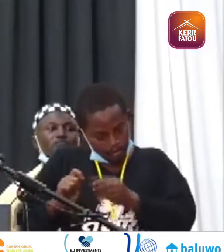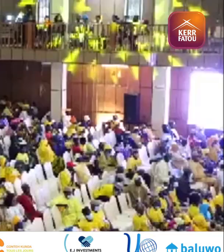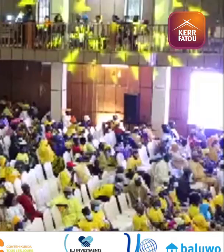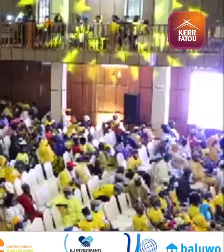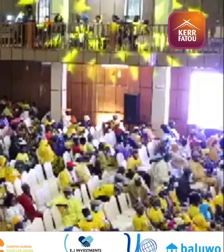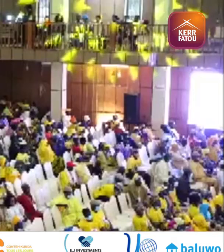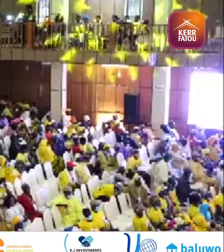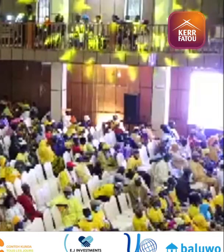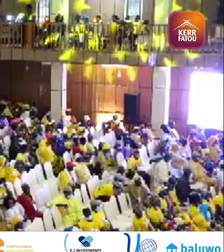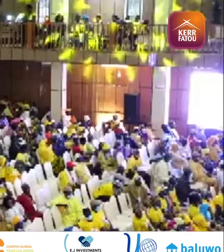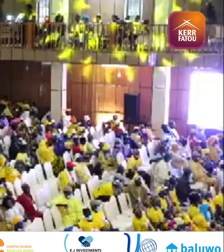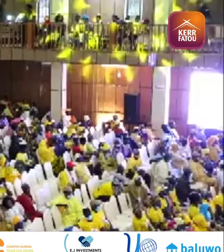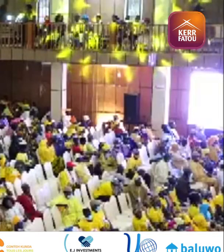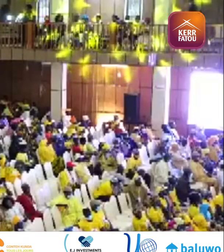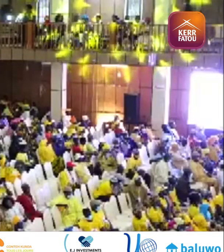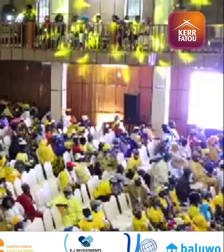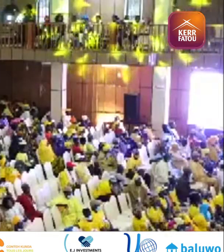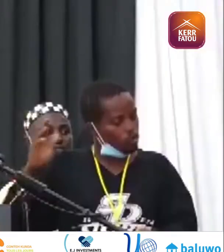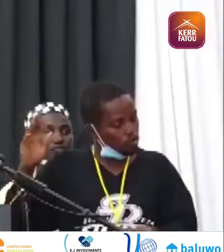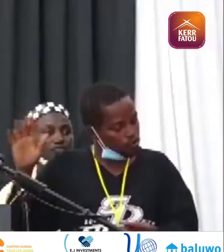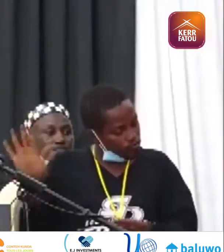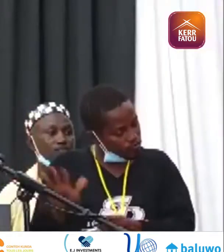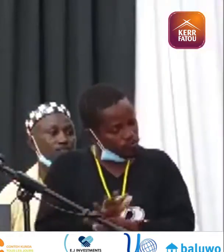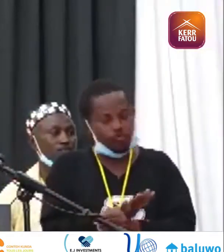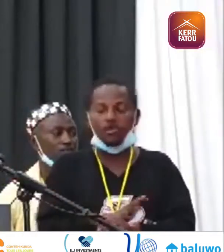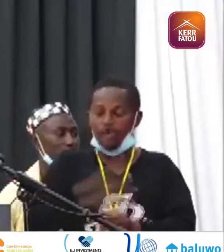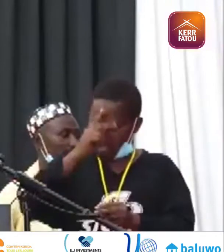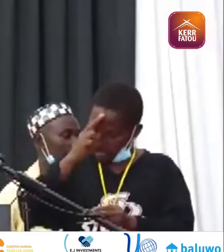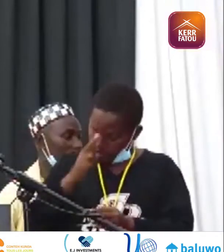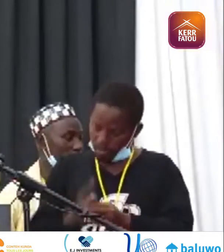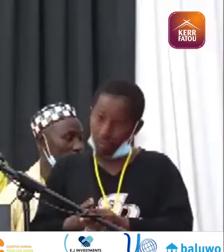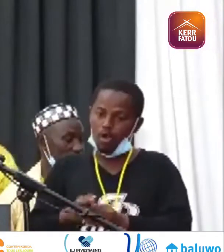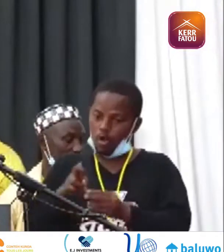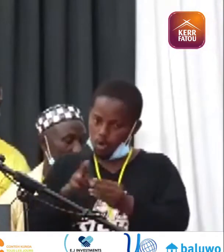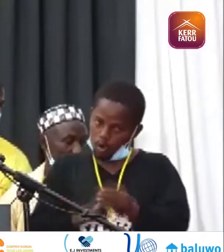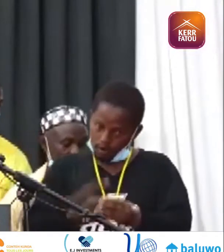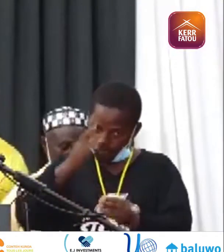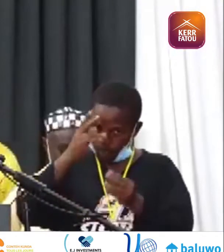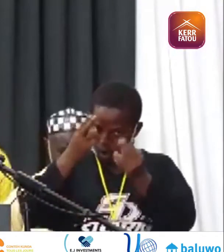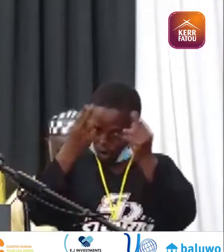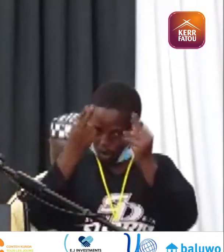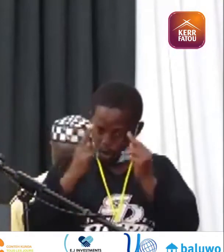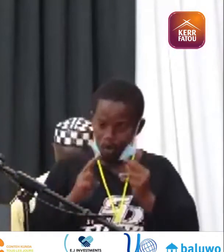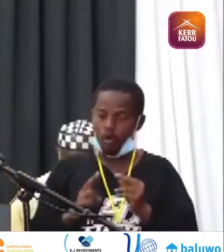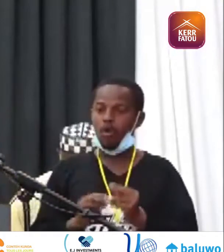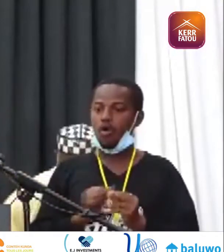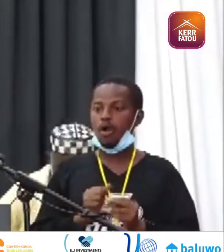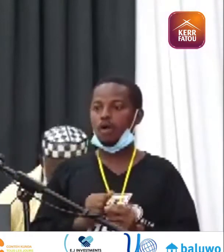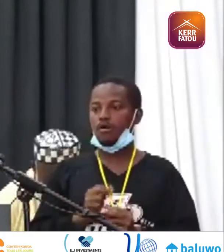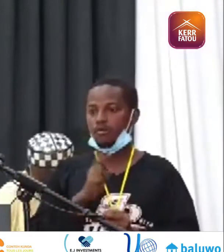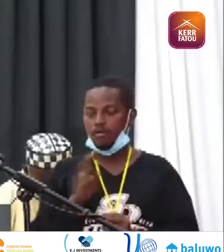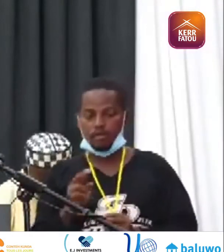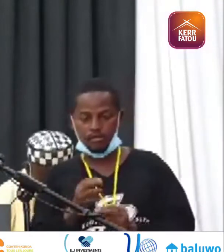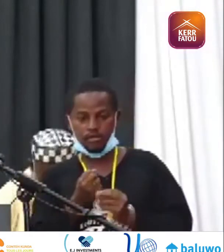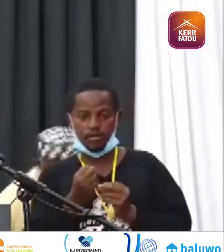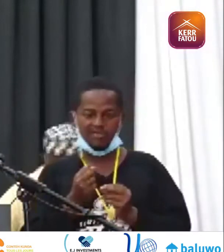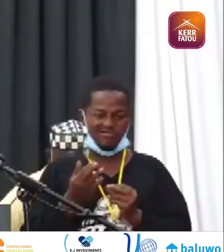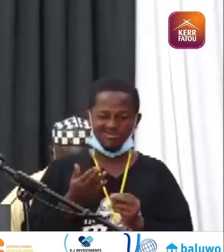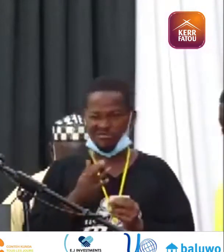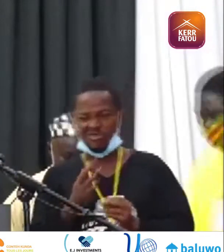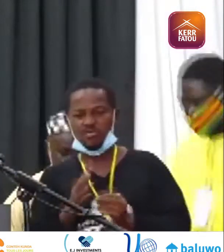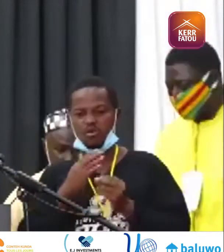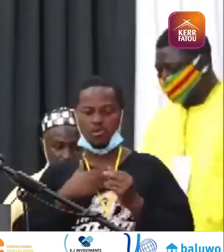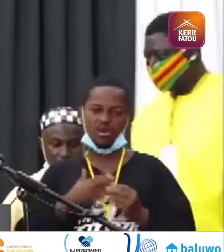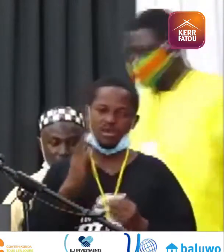country and ensure the total respect for the rule of law and the unshakable observance of the